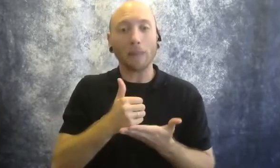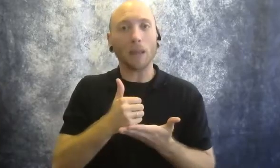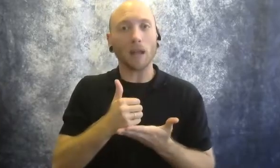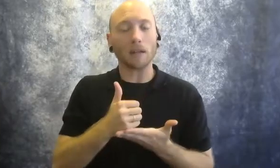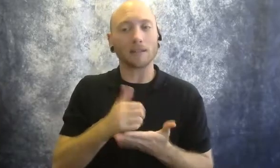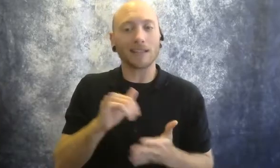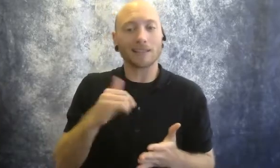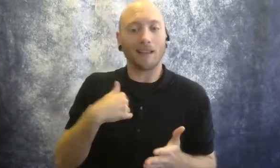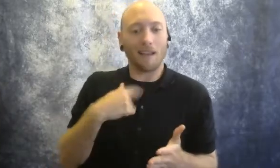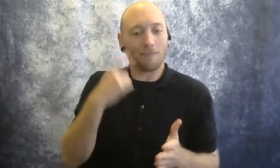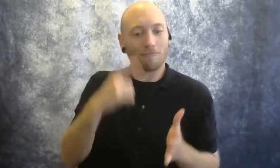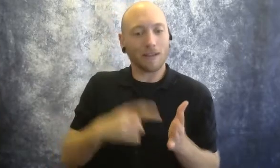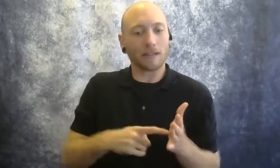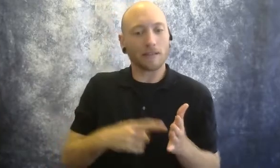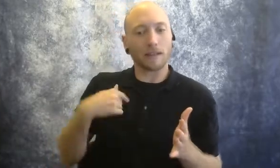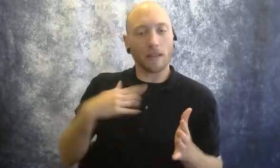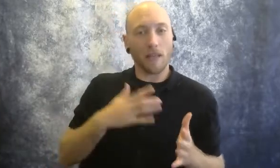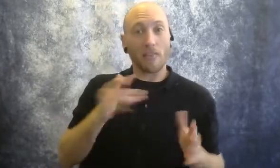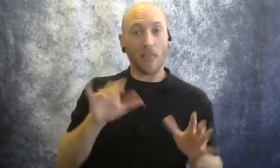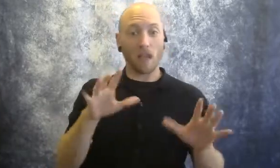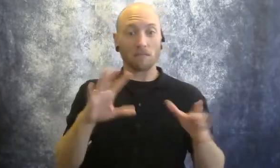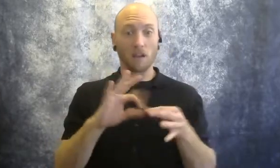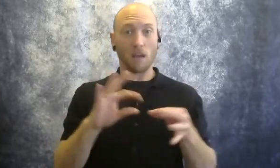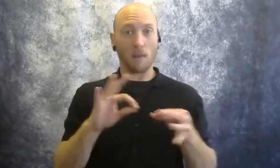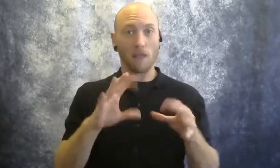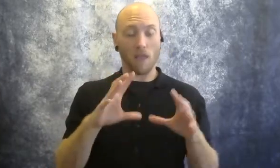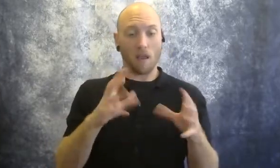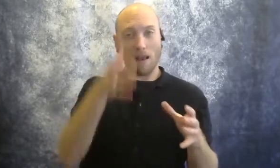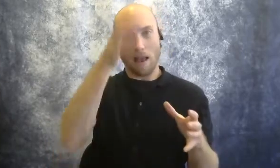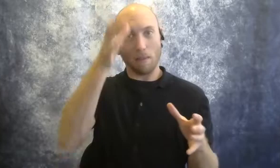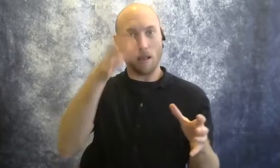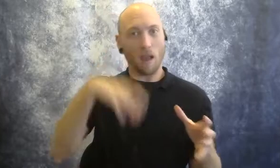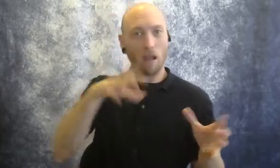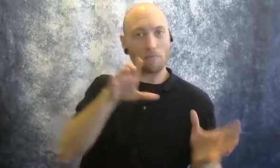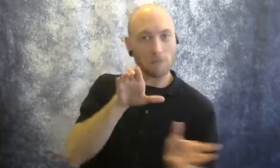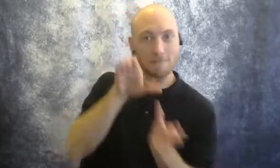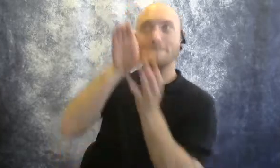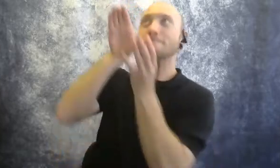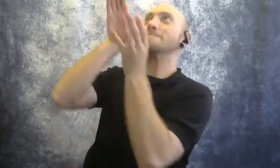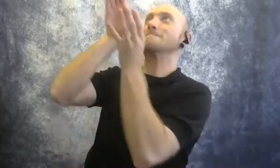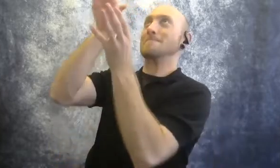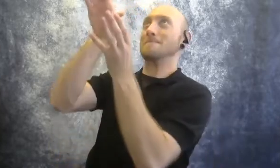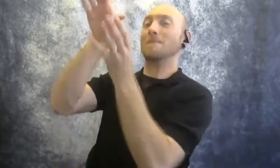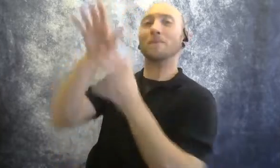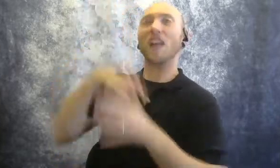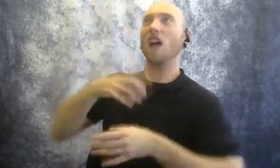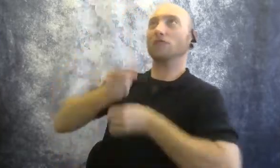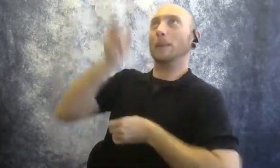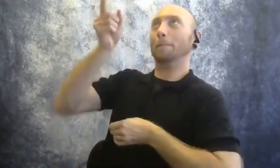motion. It's an acknowledgement that I just gave this to my Father, in whose trusting hands I can